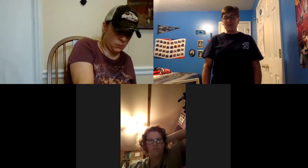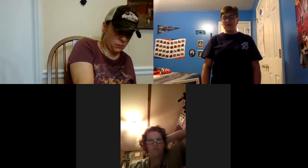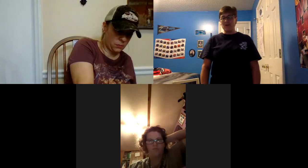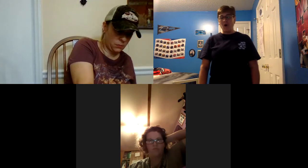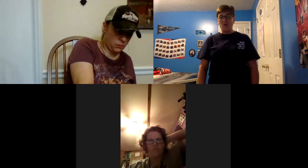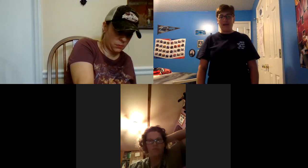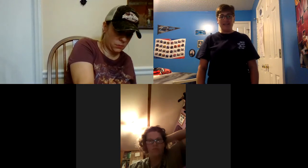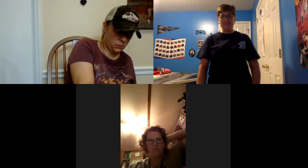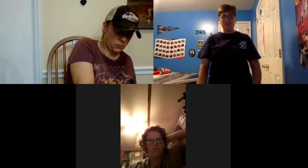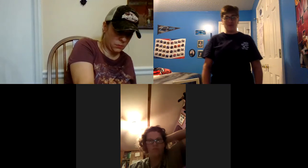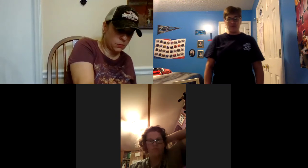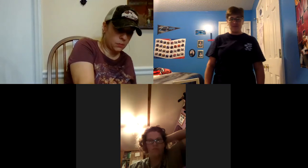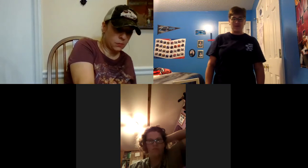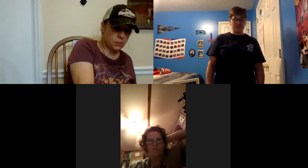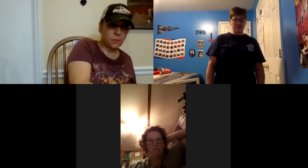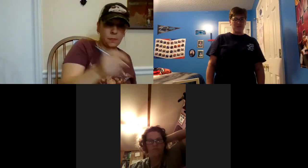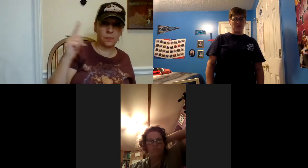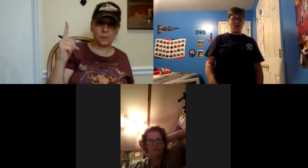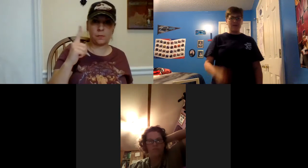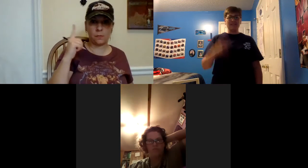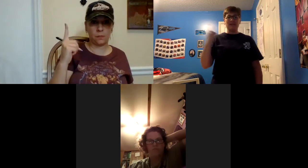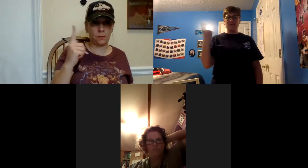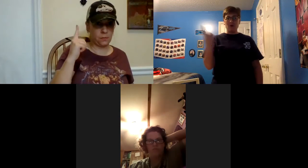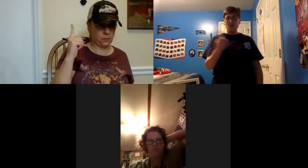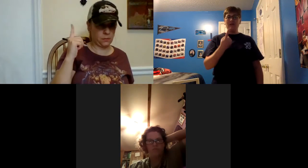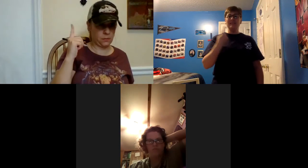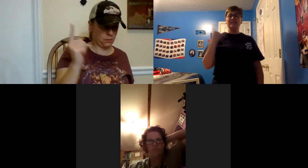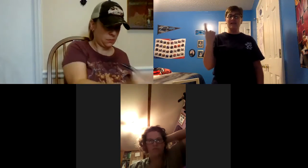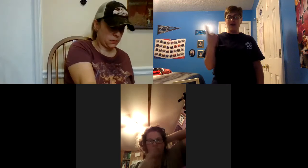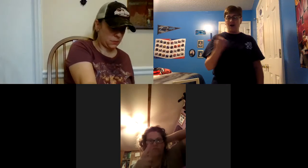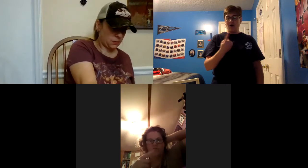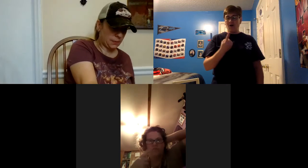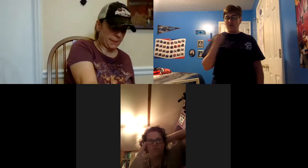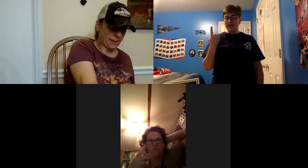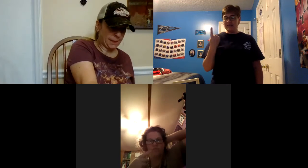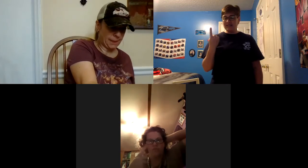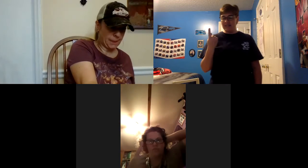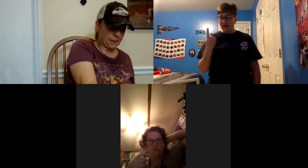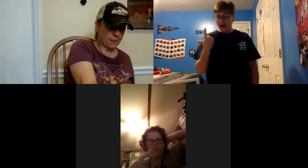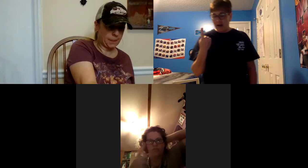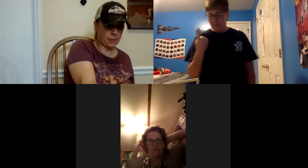So we went over always. Do you remember always? Yep, always.